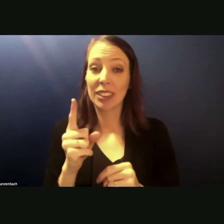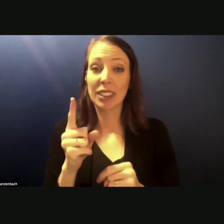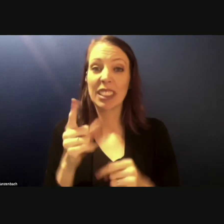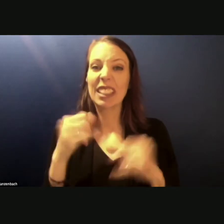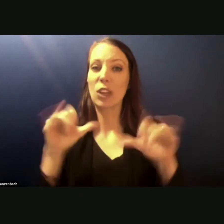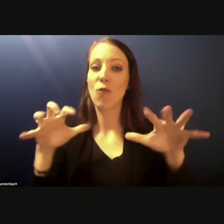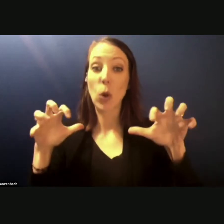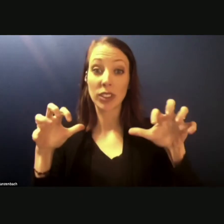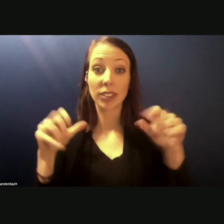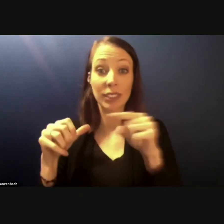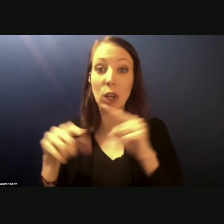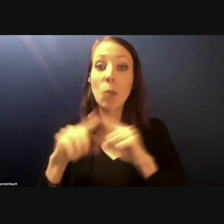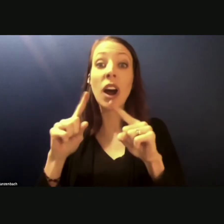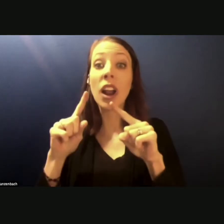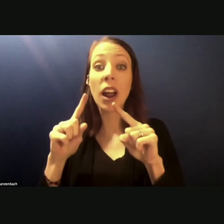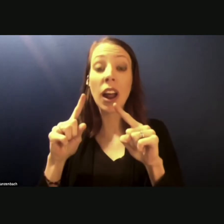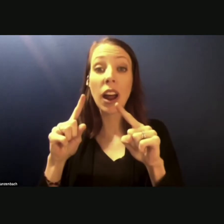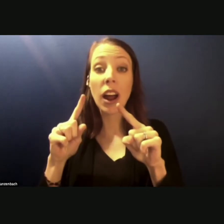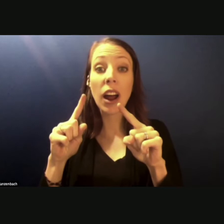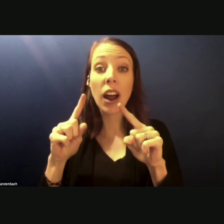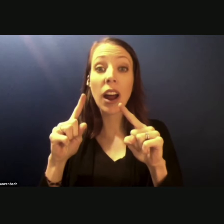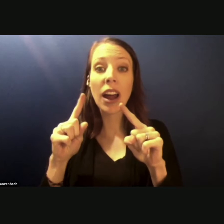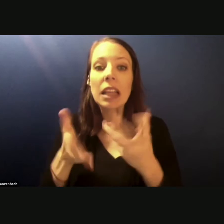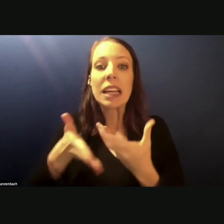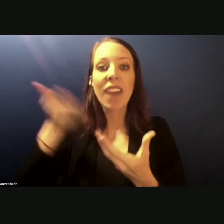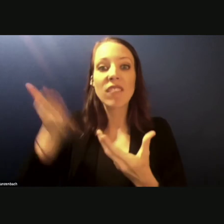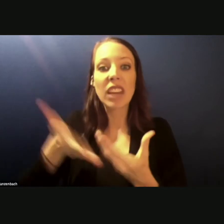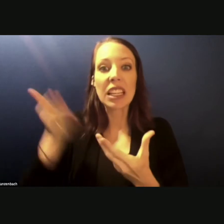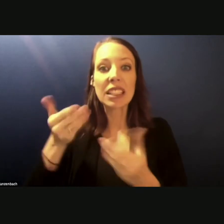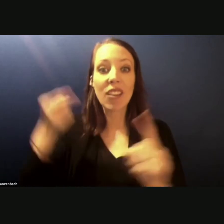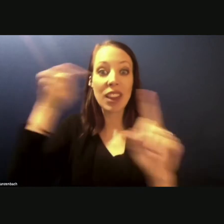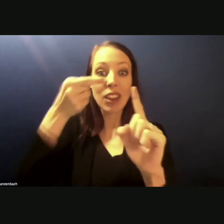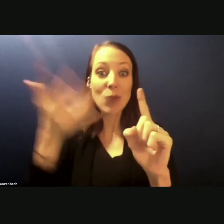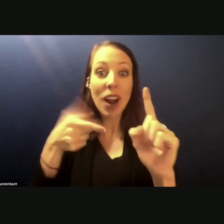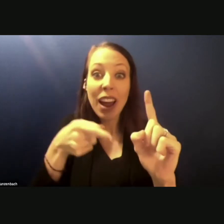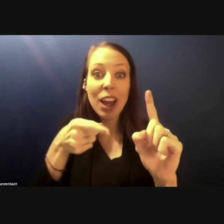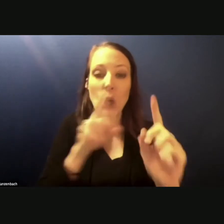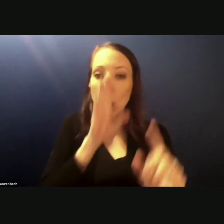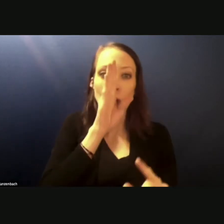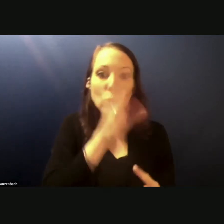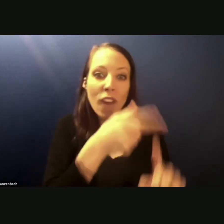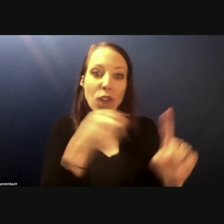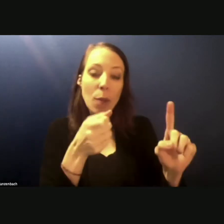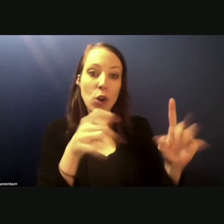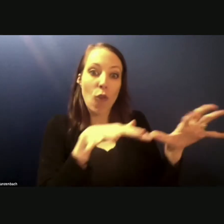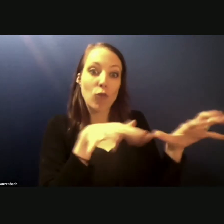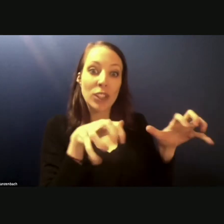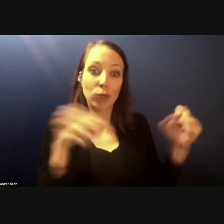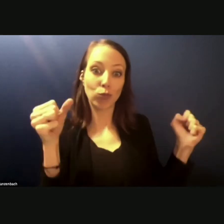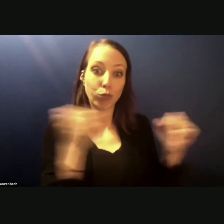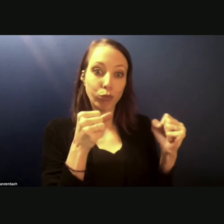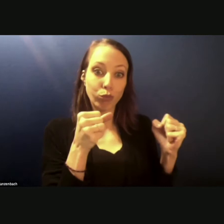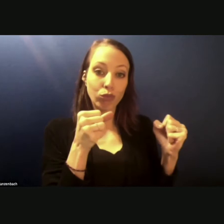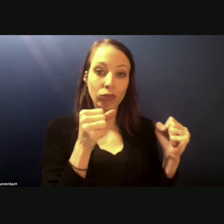frozen, but the whole convenience of this is the fact that it goes straight from the freezer to